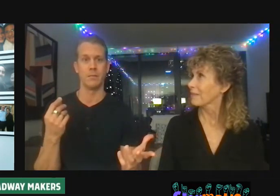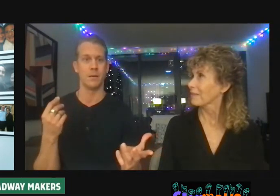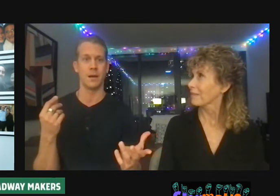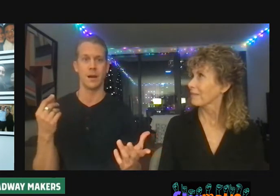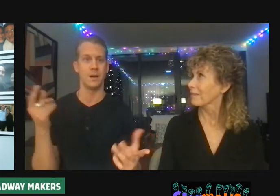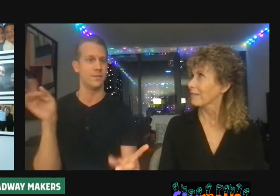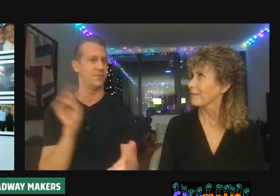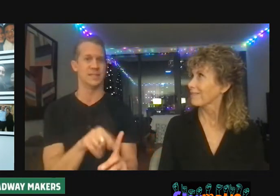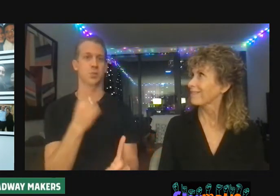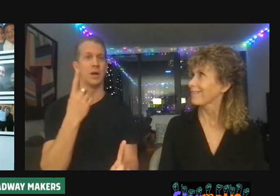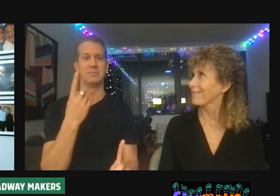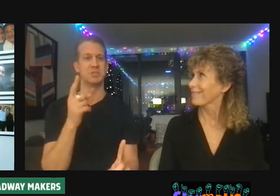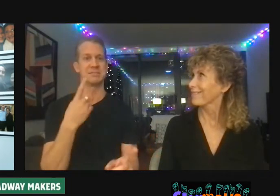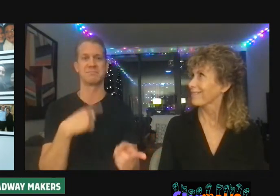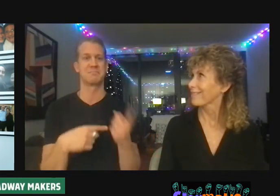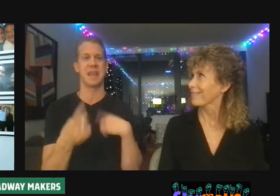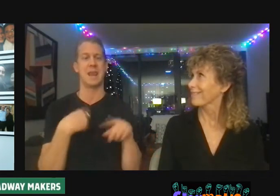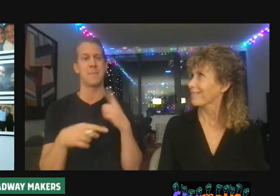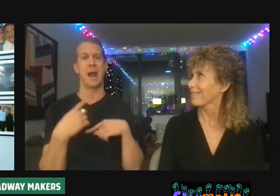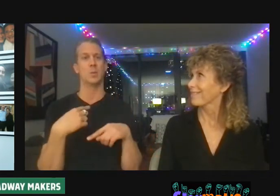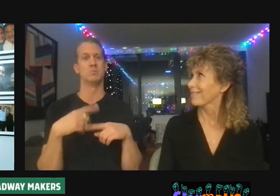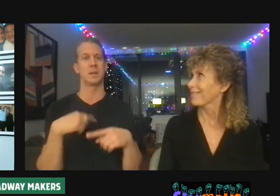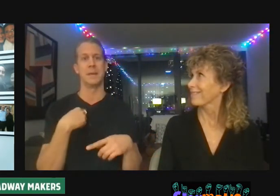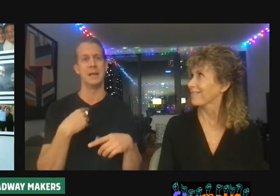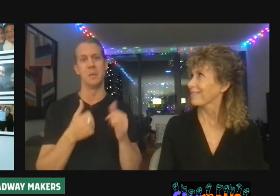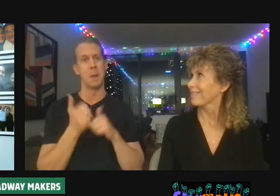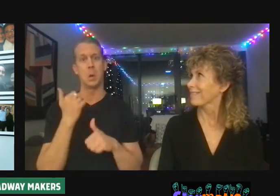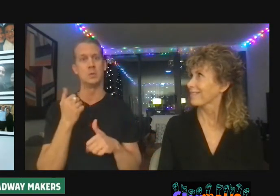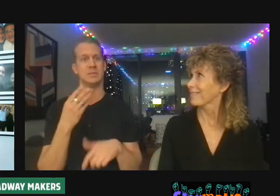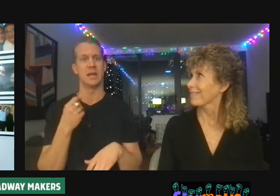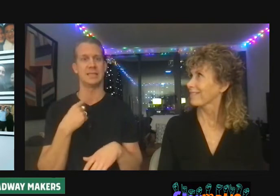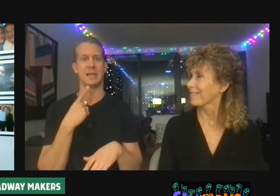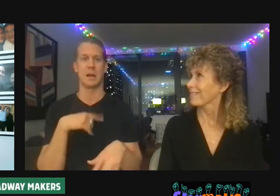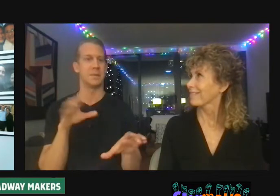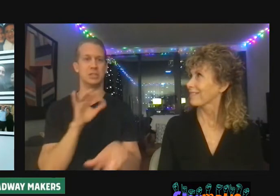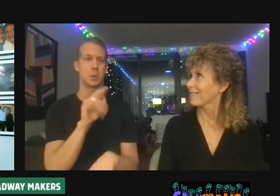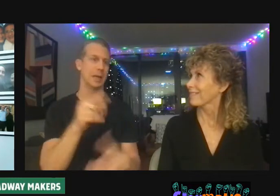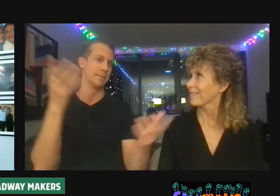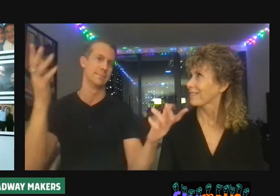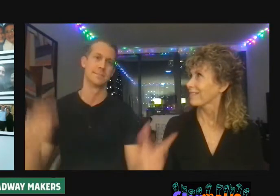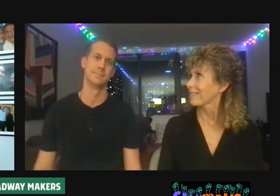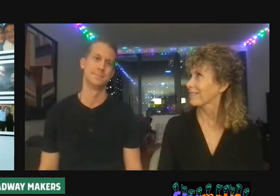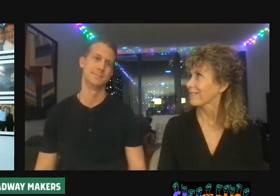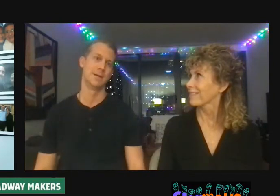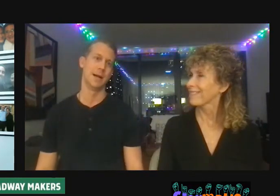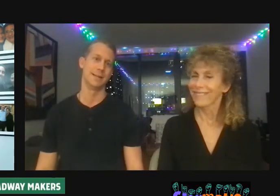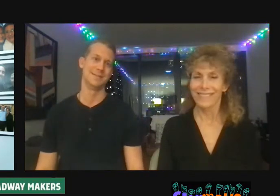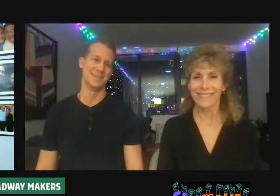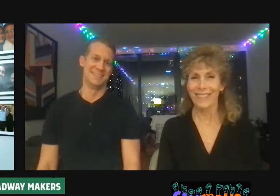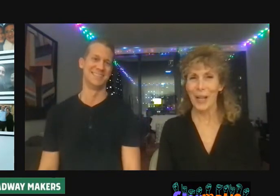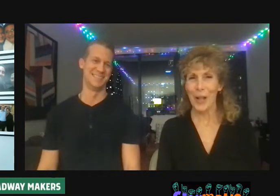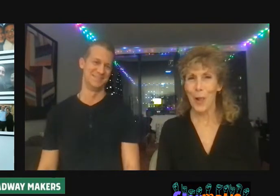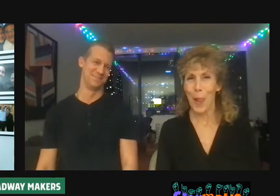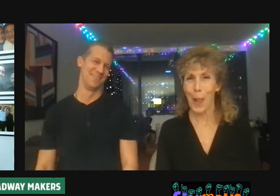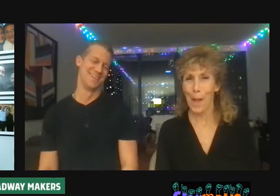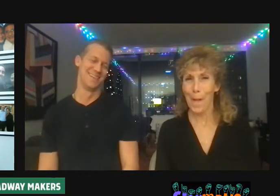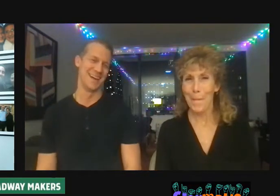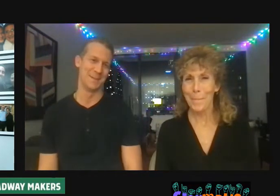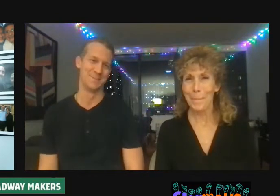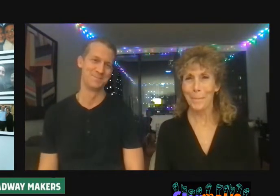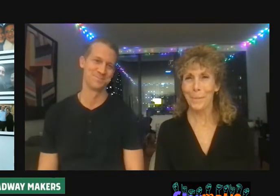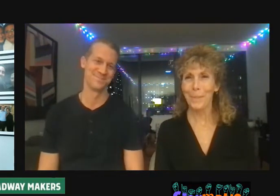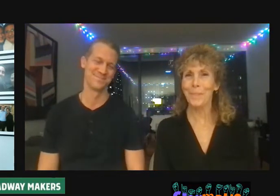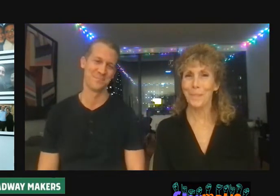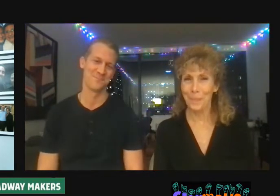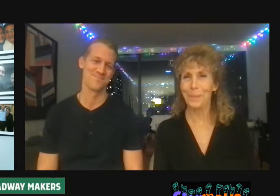and this one just came out to me the most. And I said, I'm going to do it. And